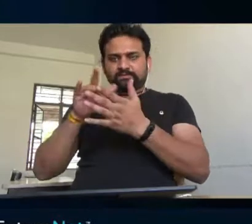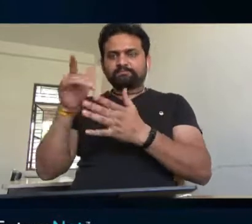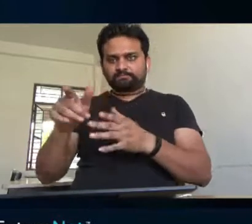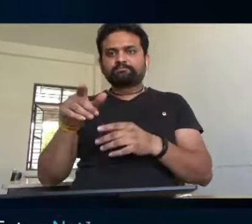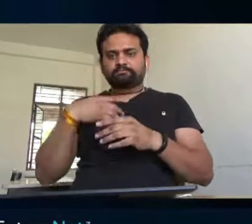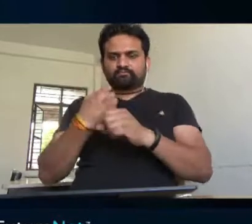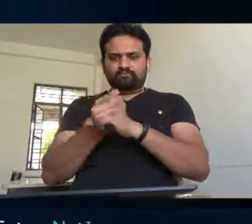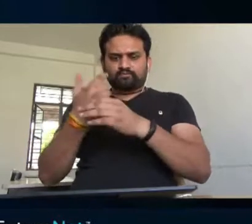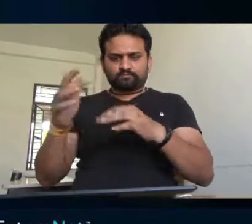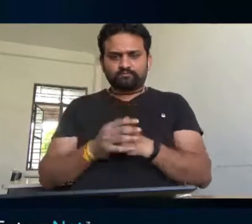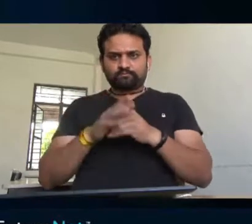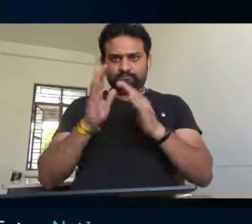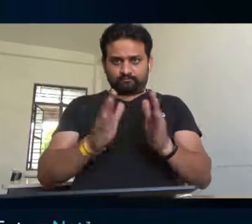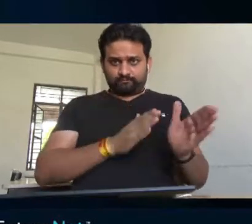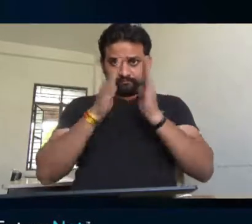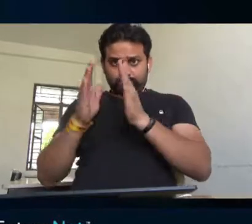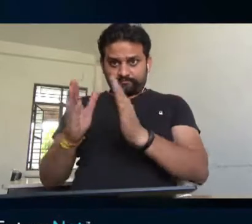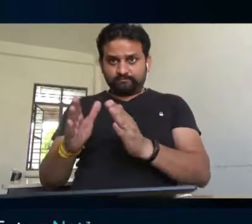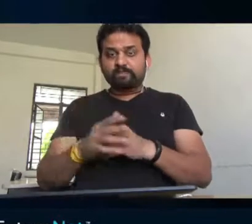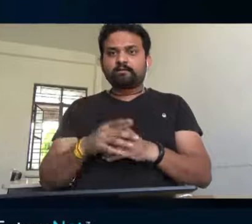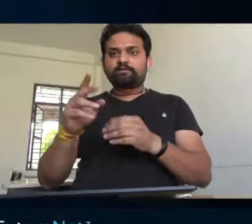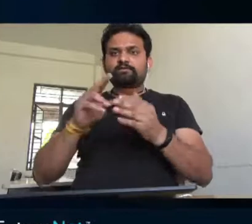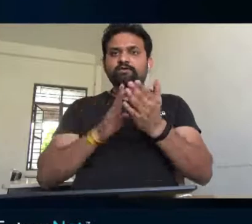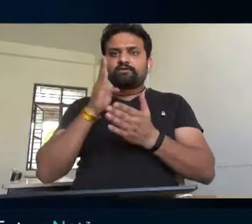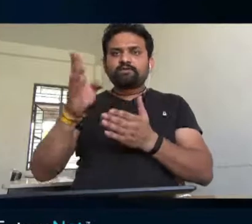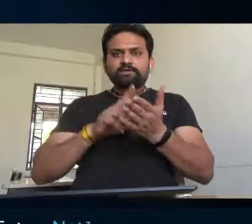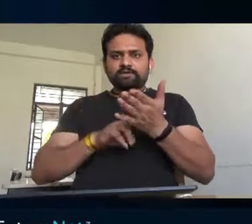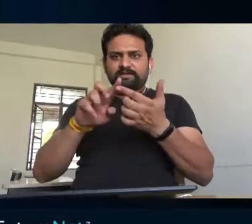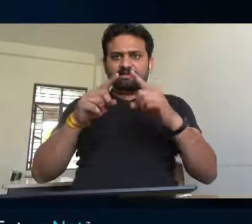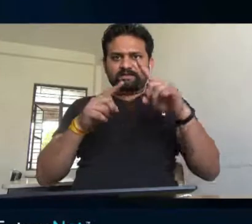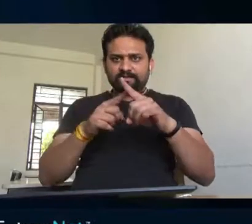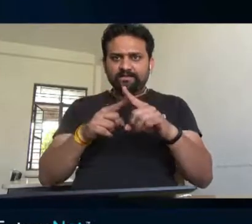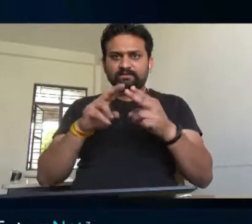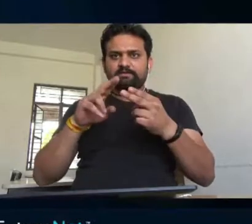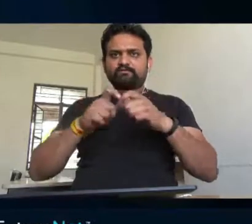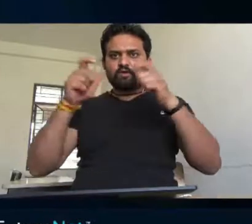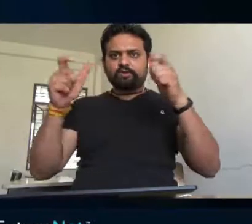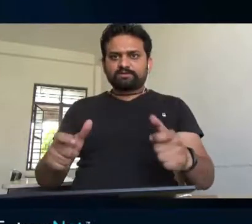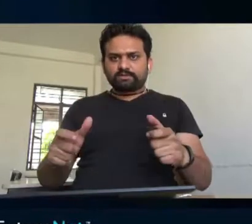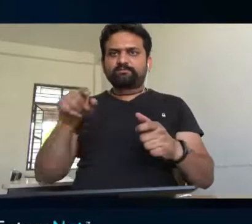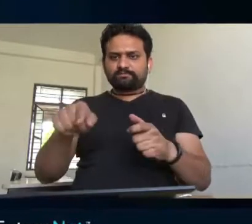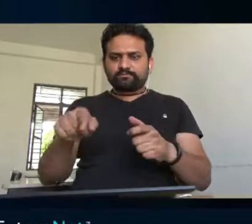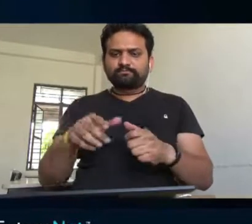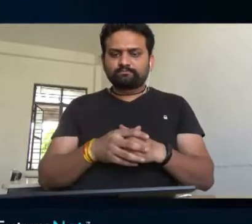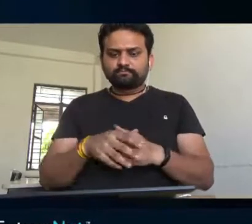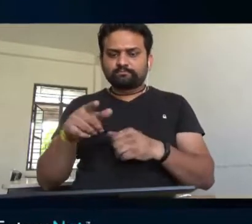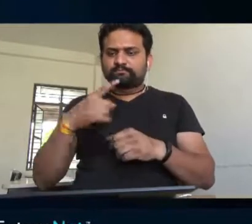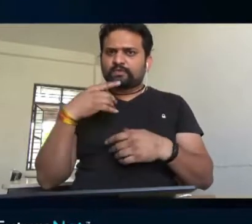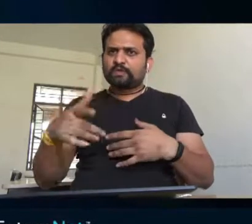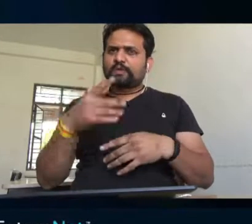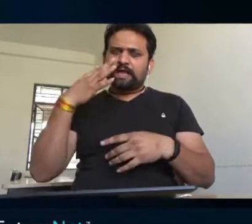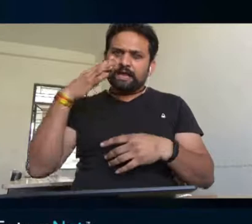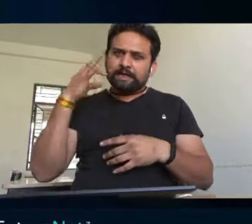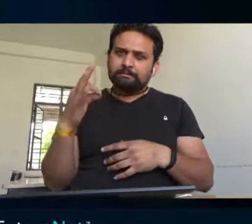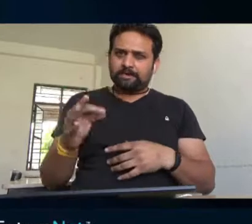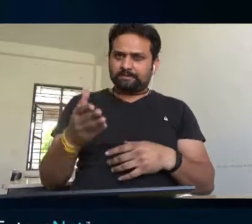change the brands. That is most easy. And go in contact with Felix, our manager for that, and he will explain you how that